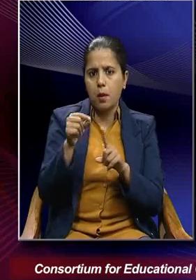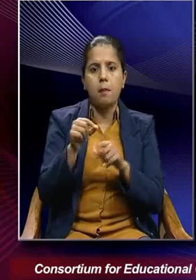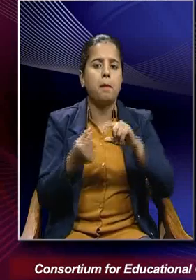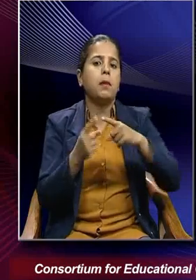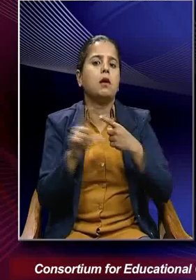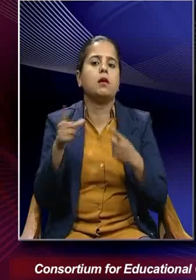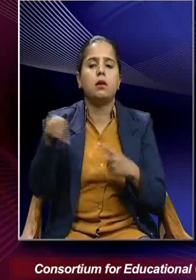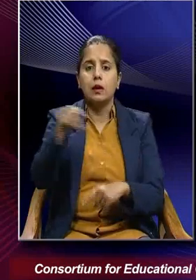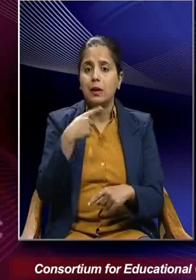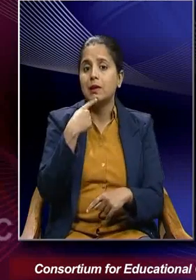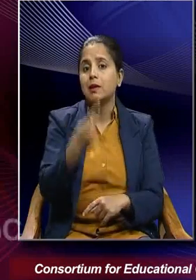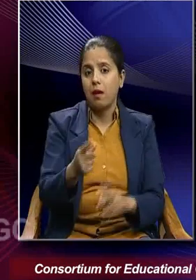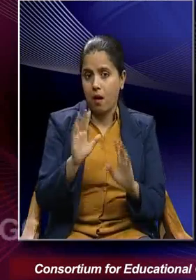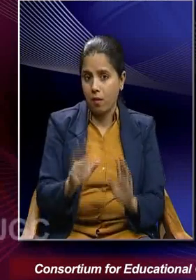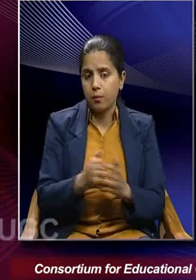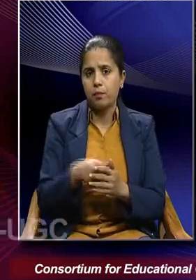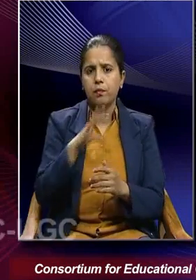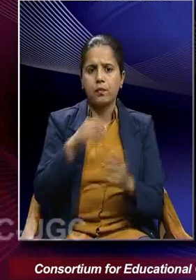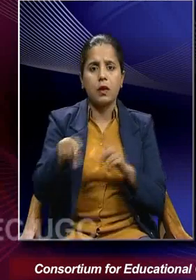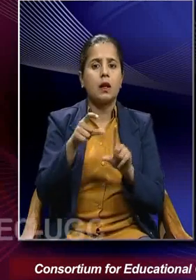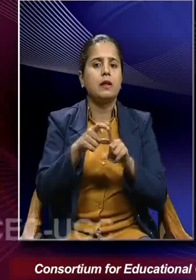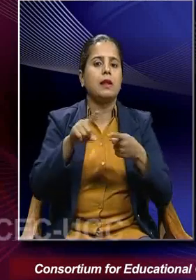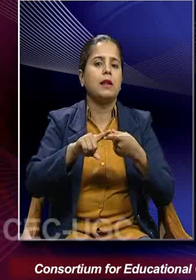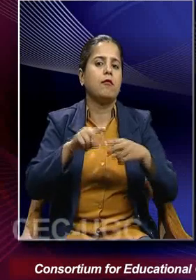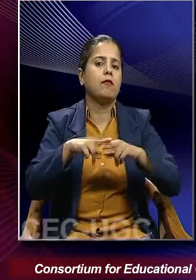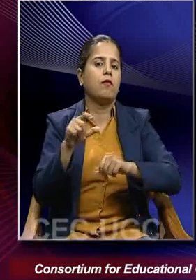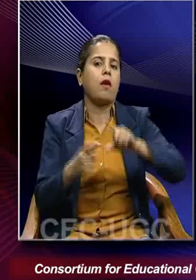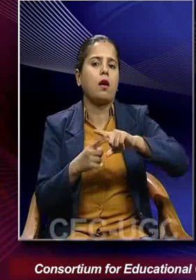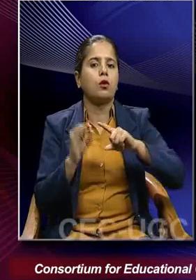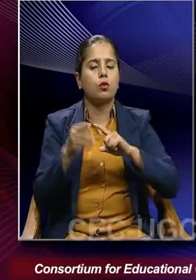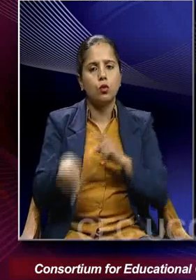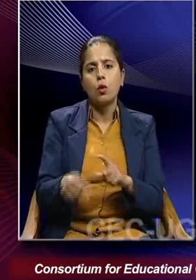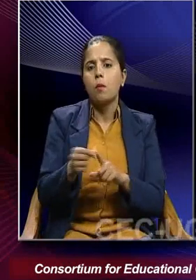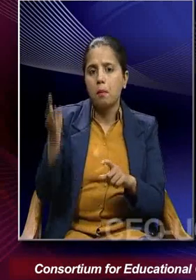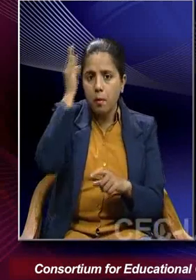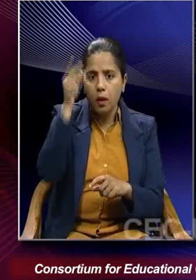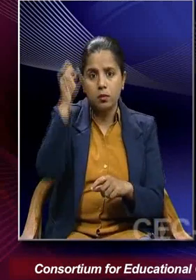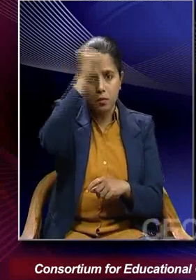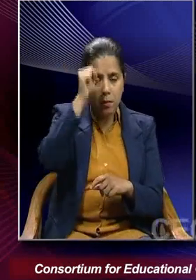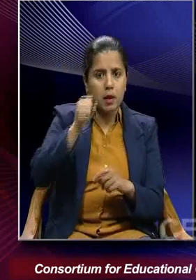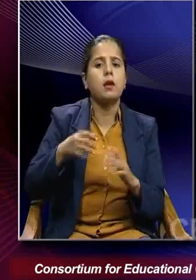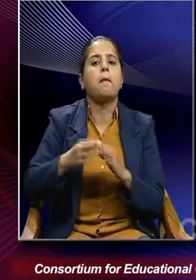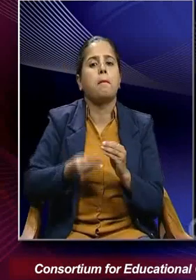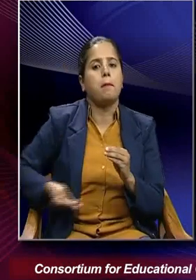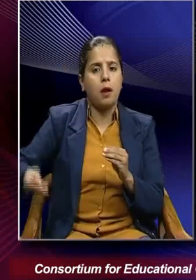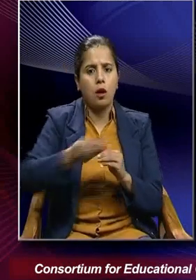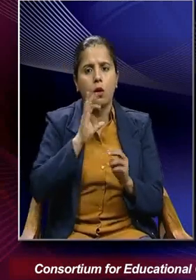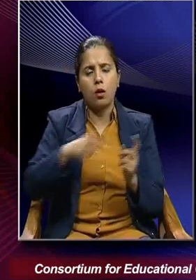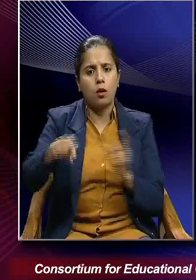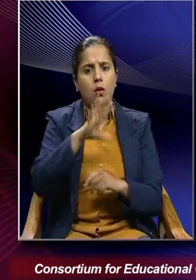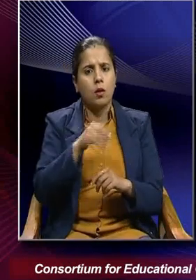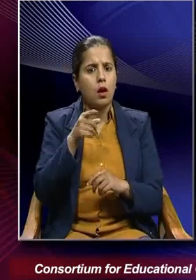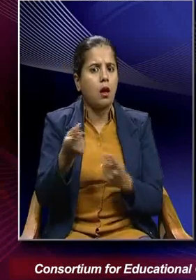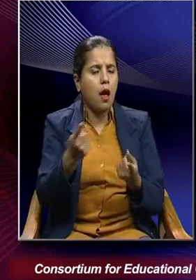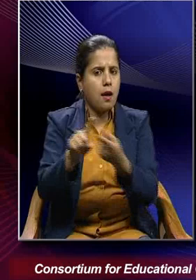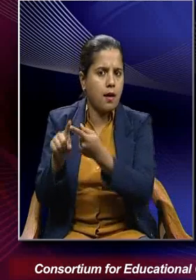also says that the de facto Pakistan already exists in Punjab and Bengal, and under any kind of circumstances which